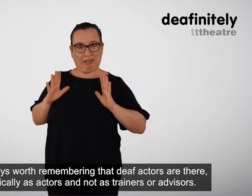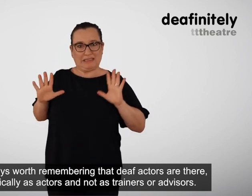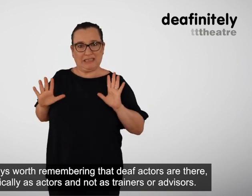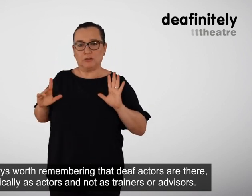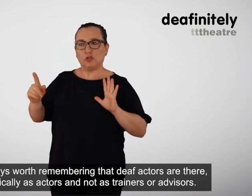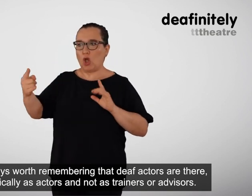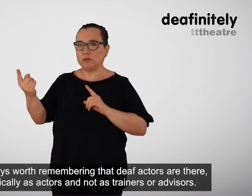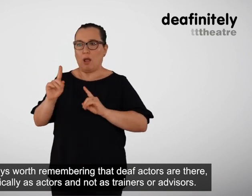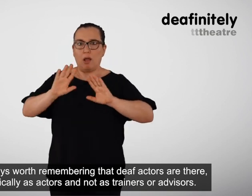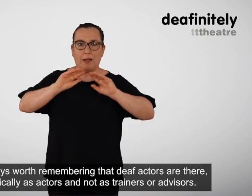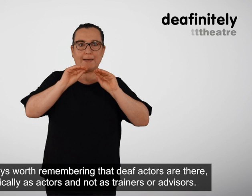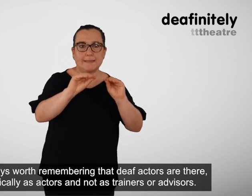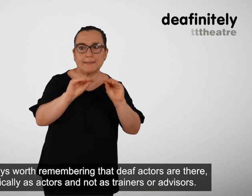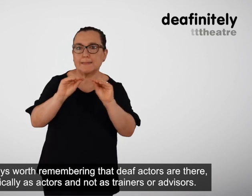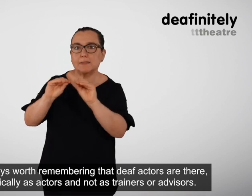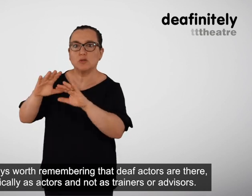as trainers or advisors.